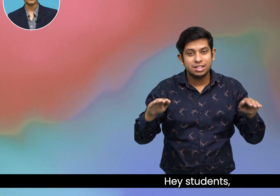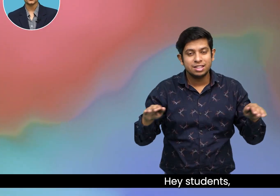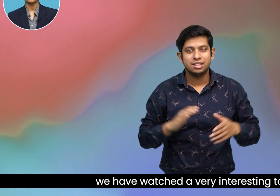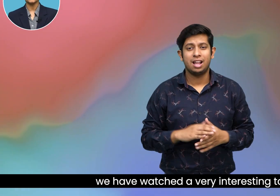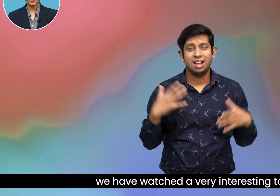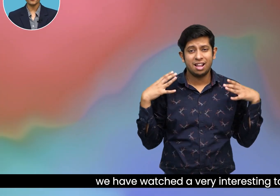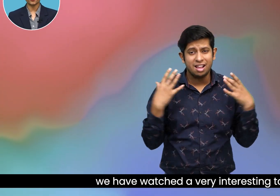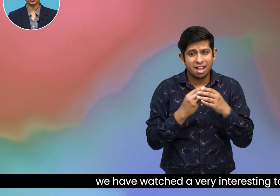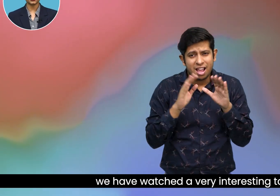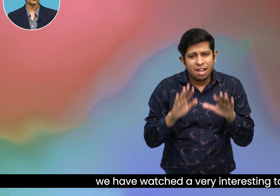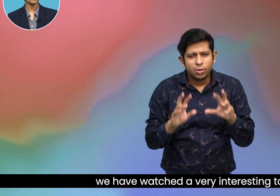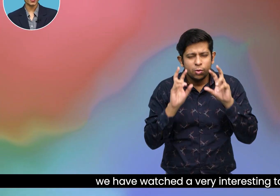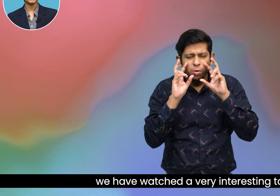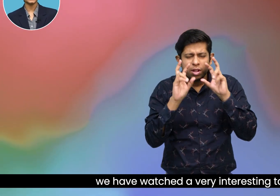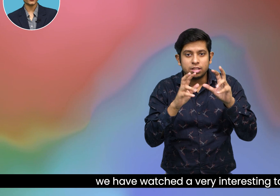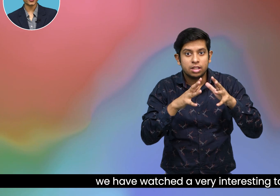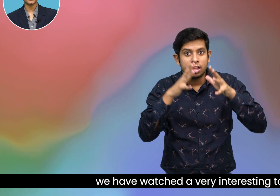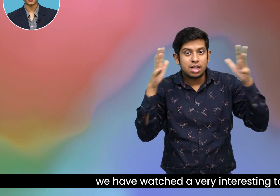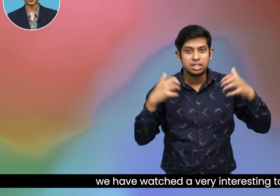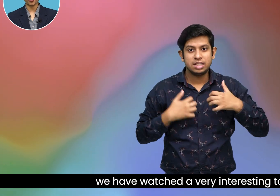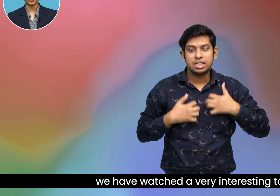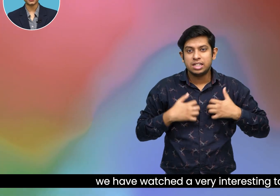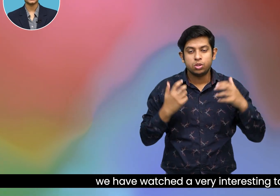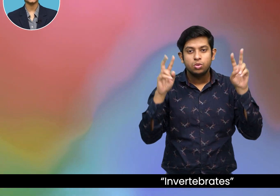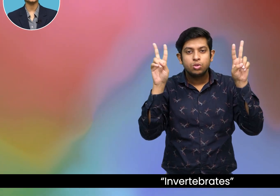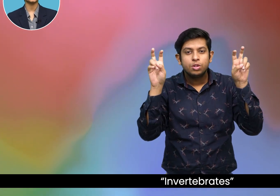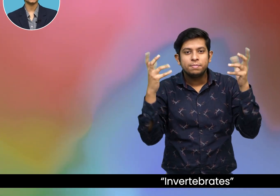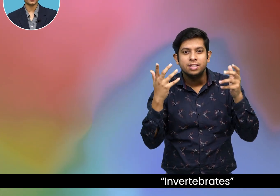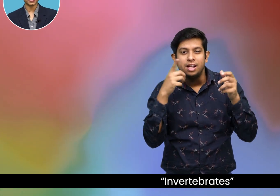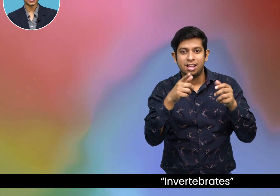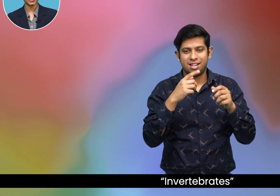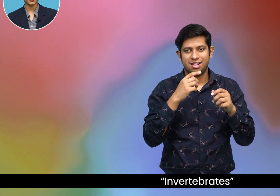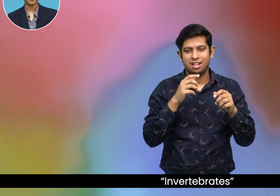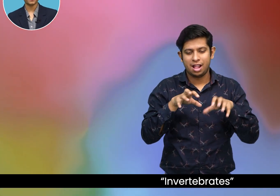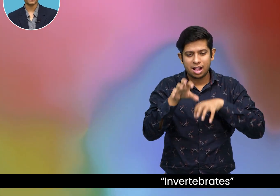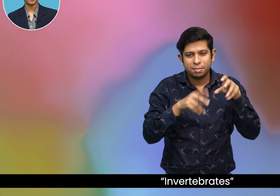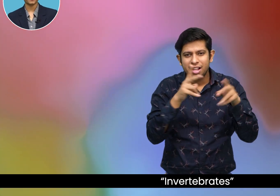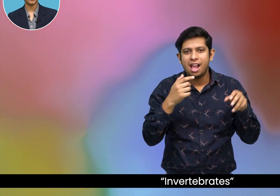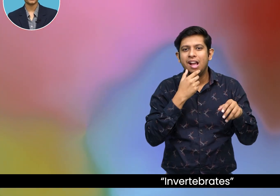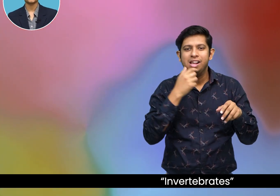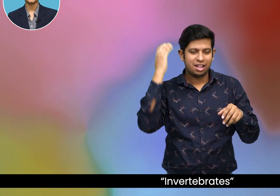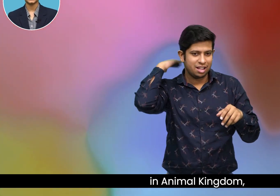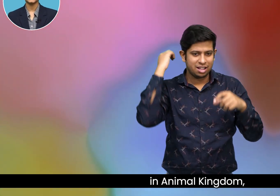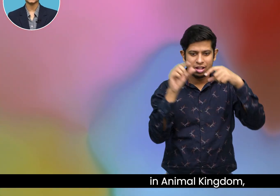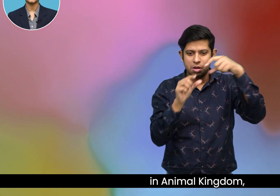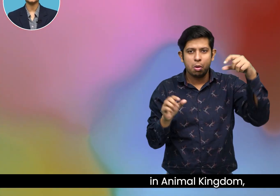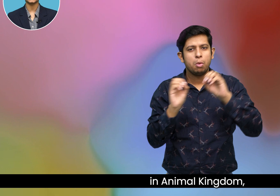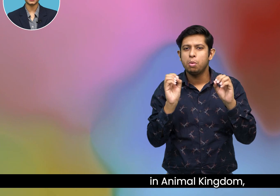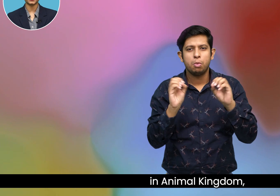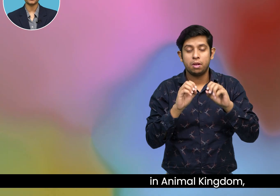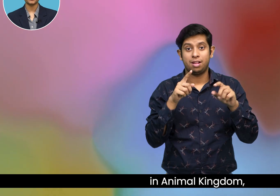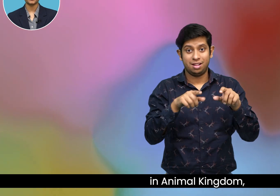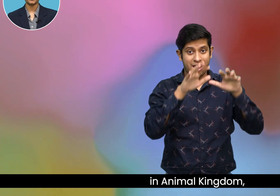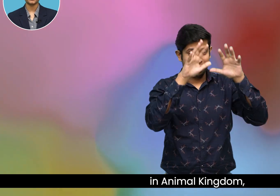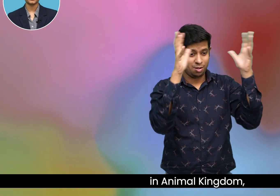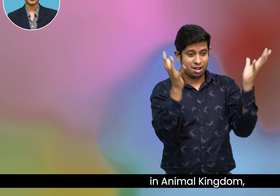students, we have watched a very interesting topic, invertebrates, in animal